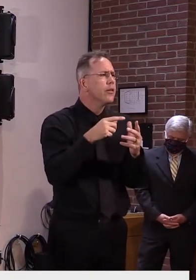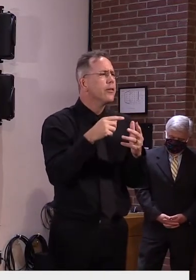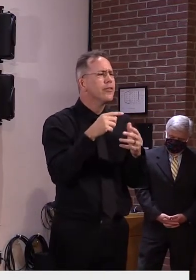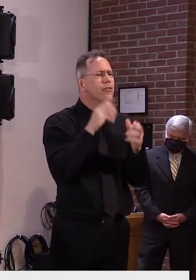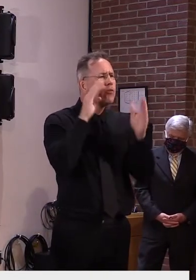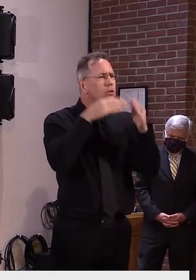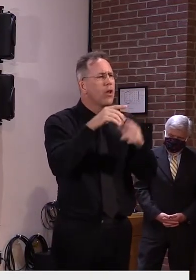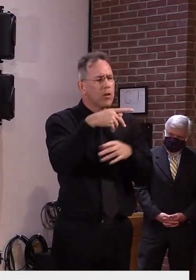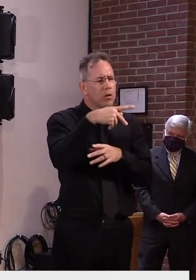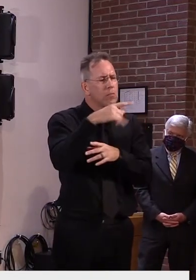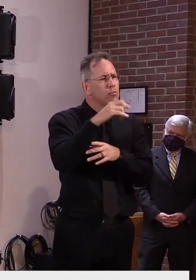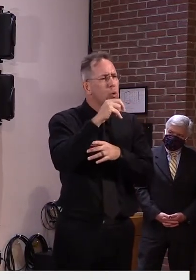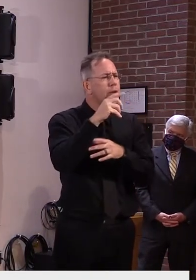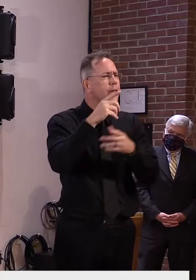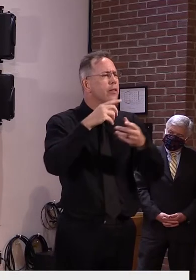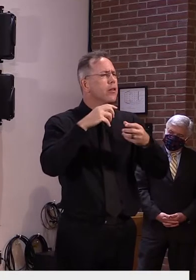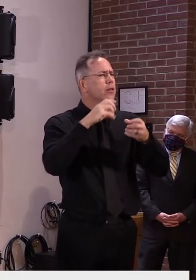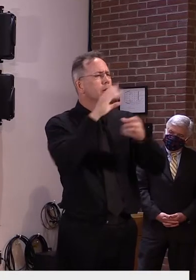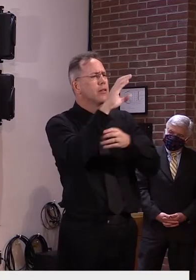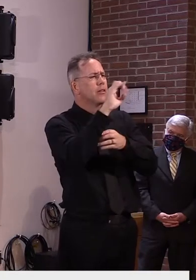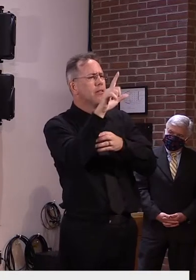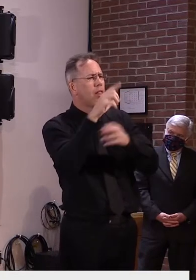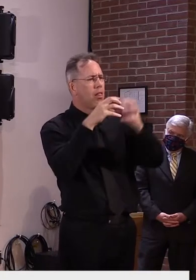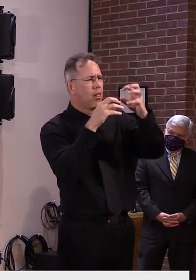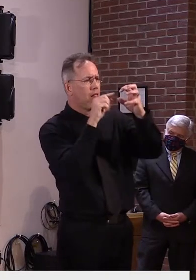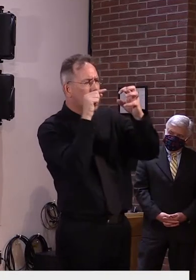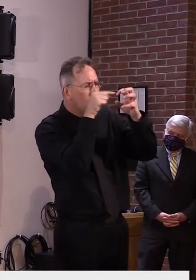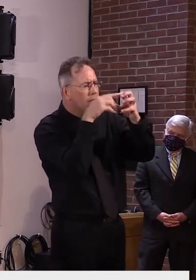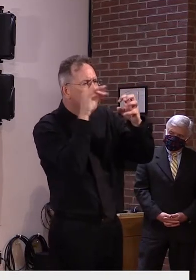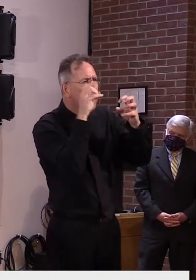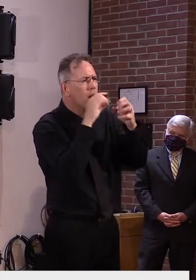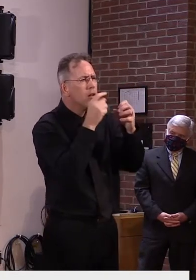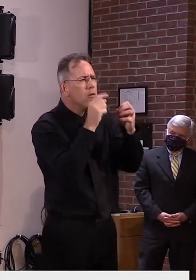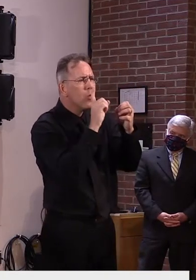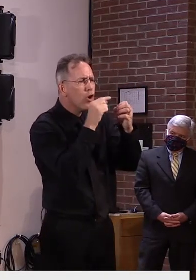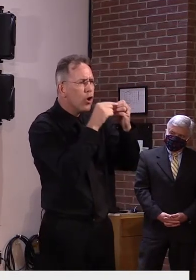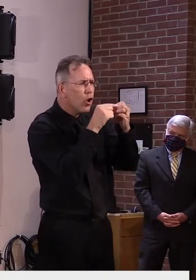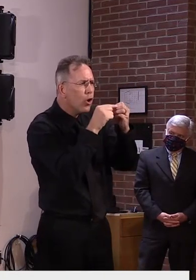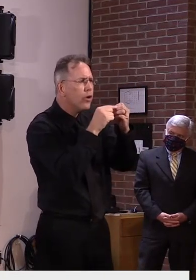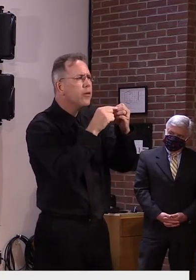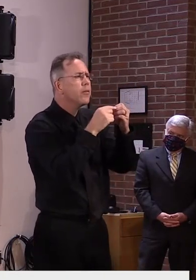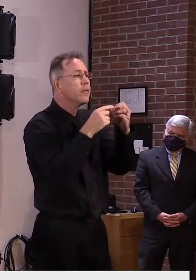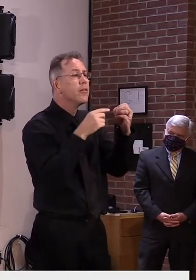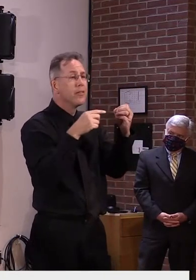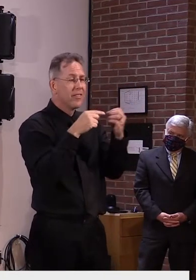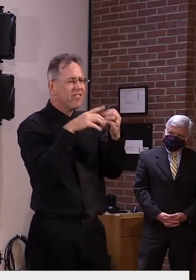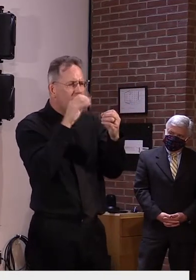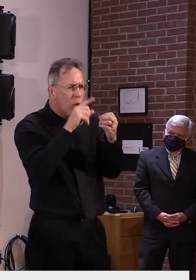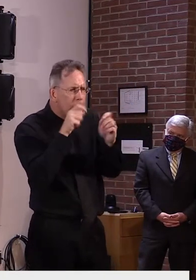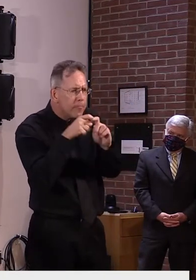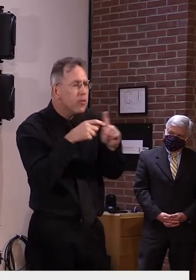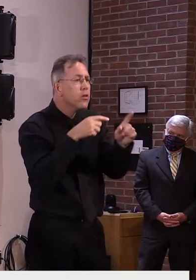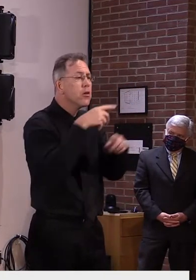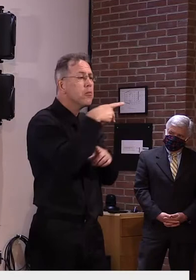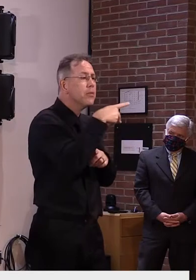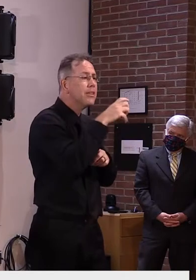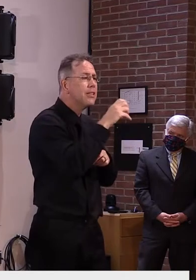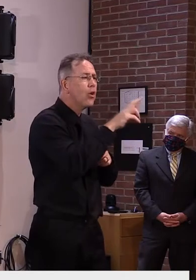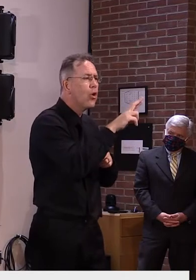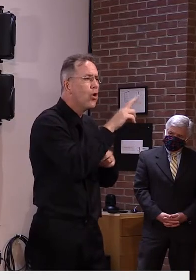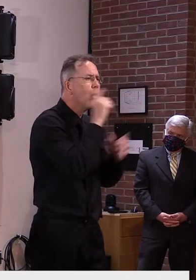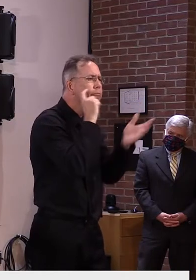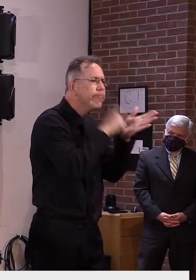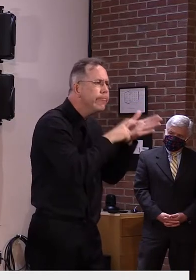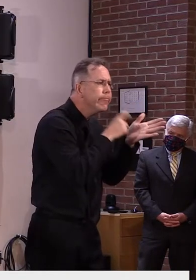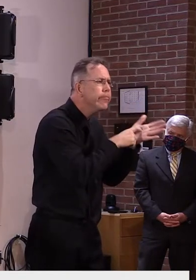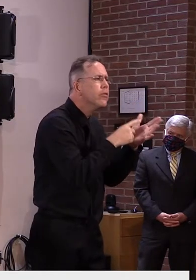as opposed to the tests we usually talk about, PCR tests, which actually detect the ribonucleic acid,